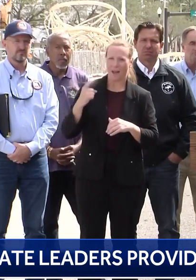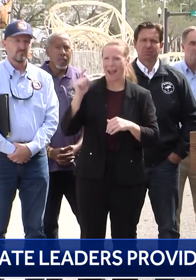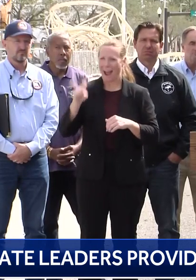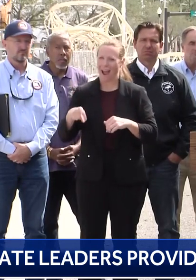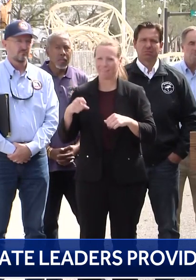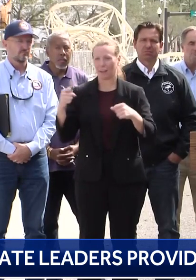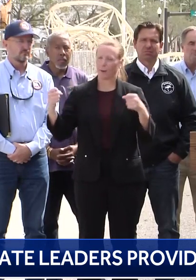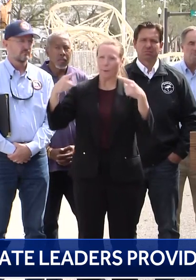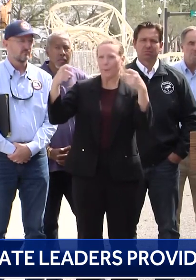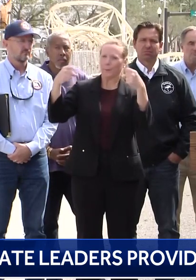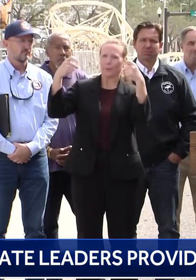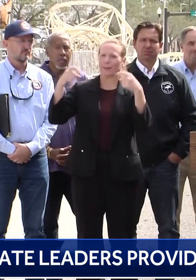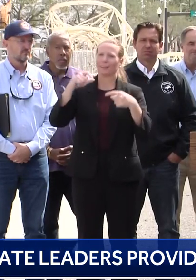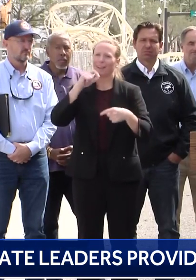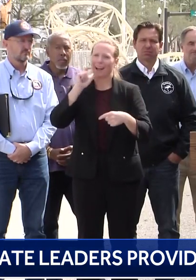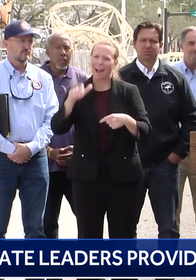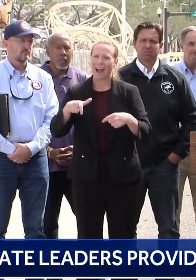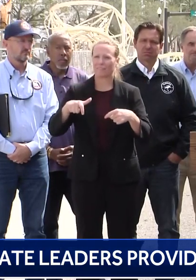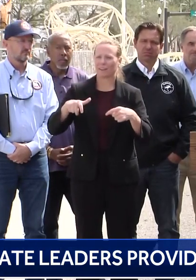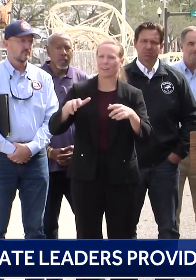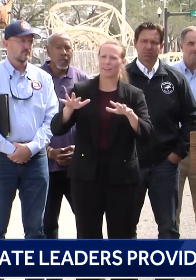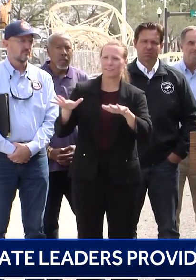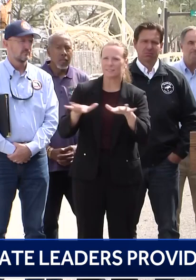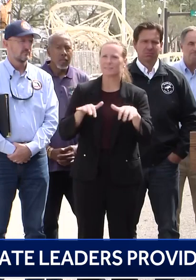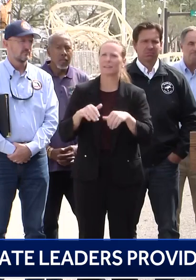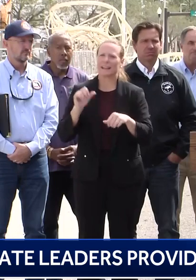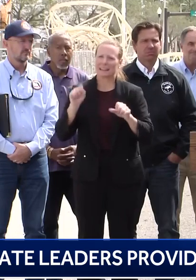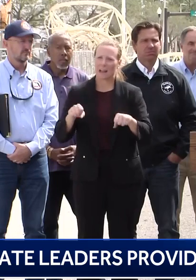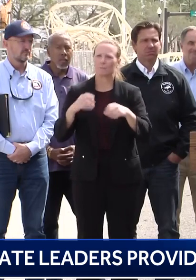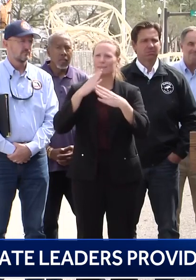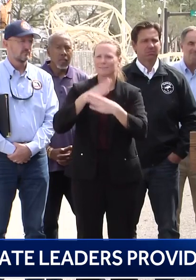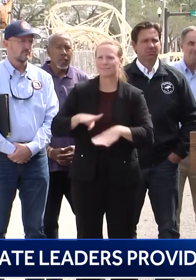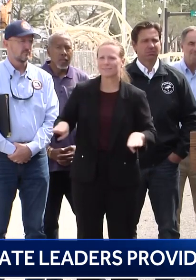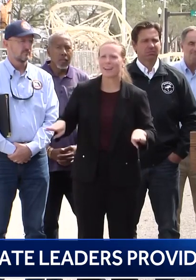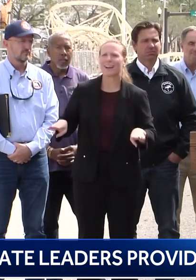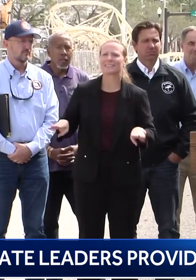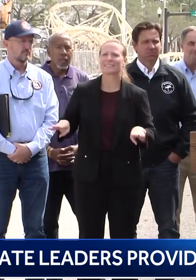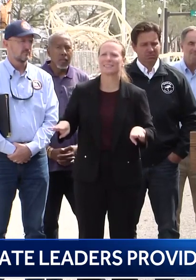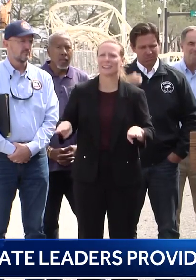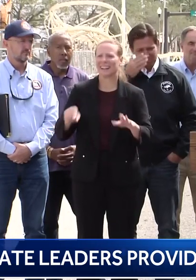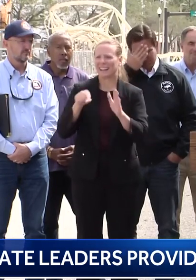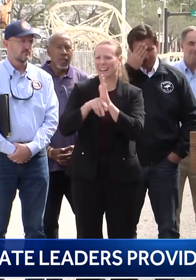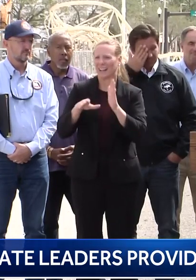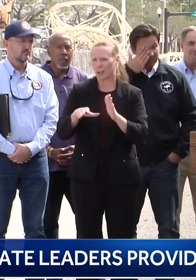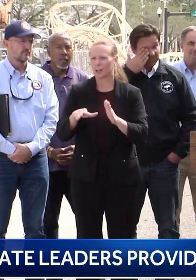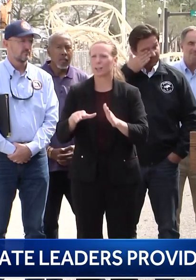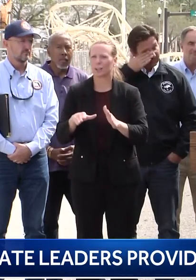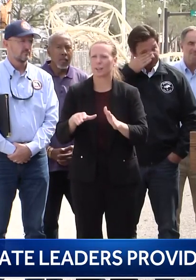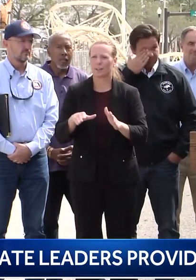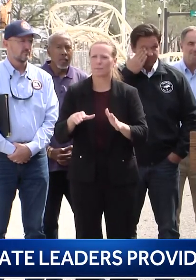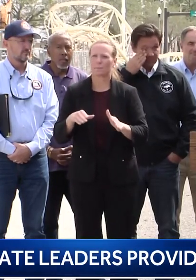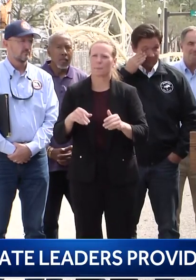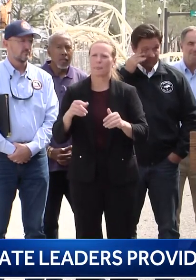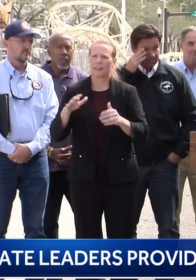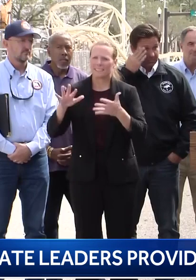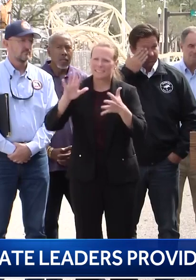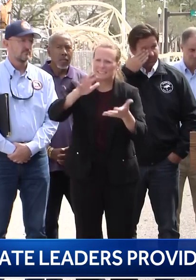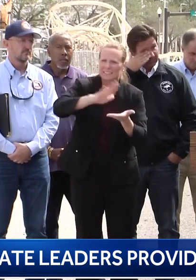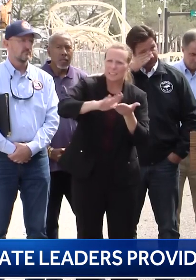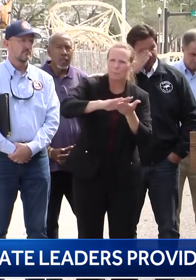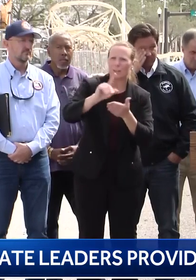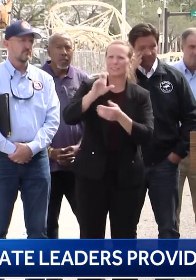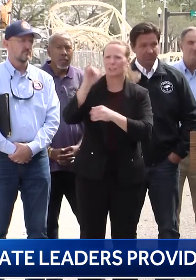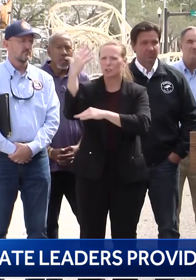does not have to sizzle. It can be a silent killer that is caught up in debris, trees,